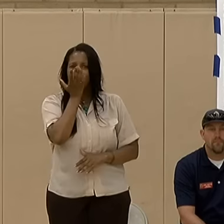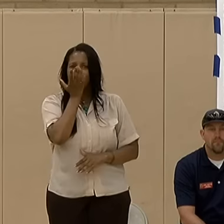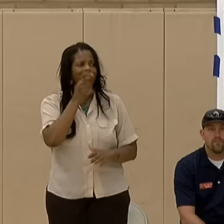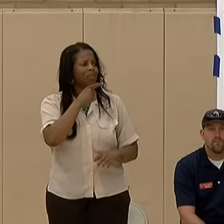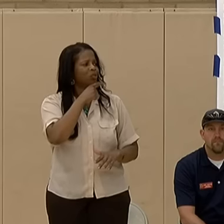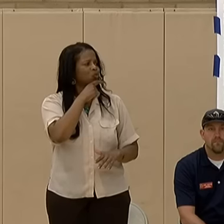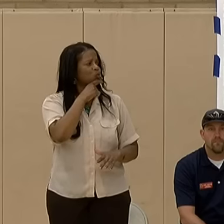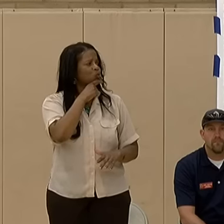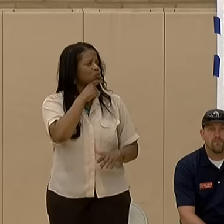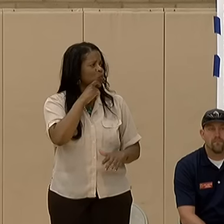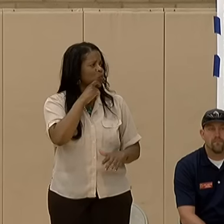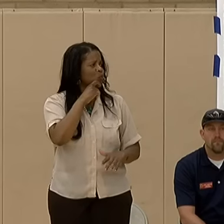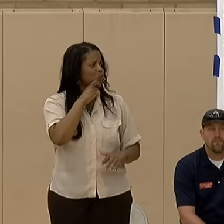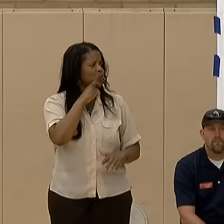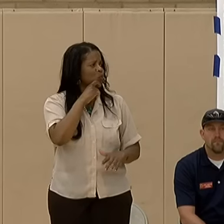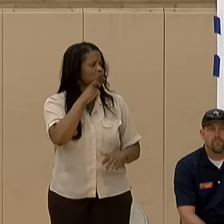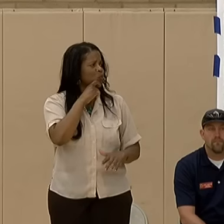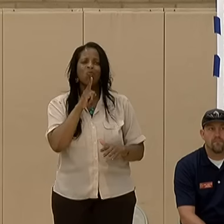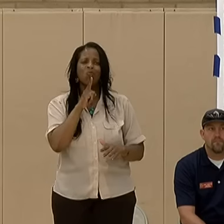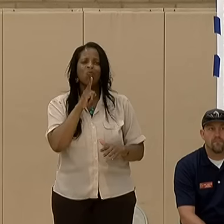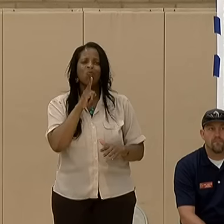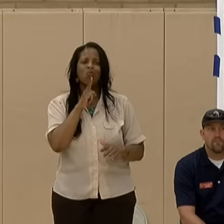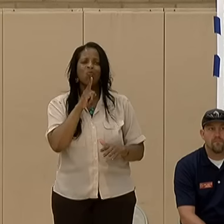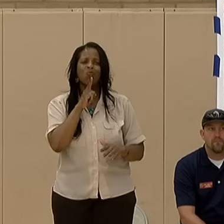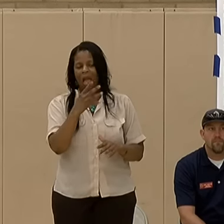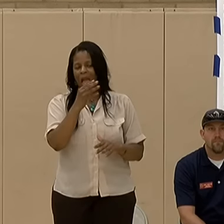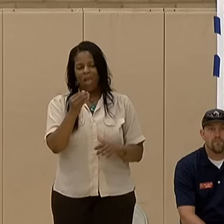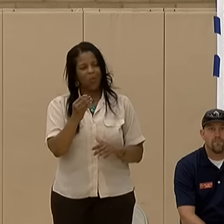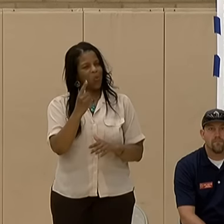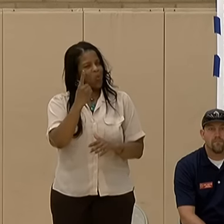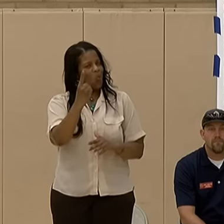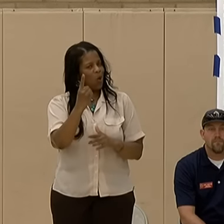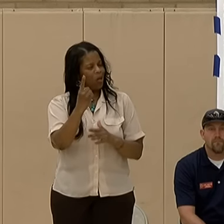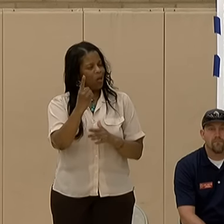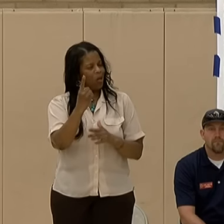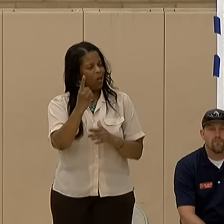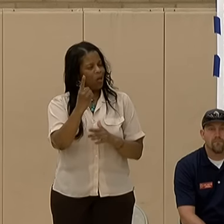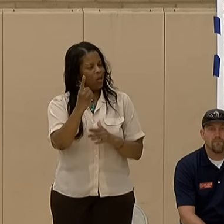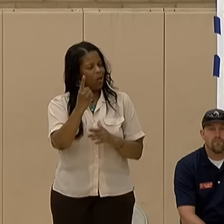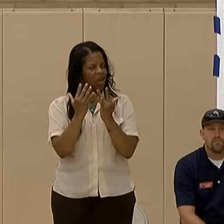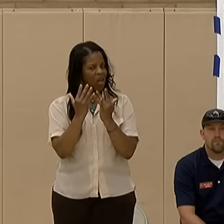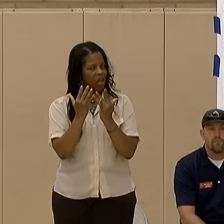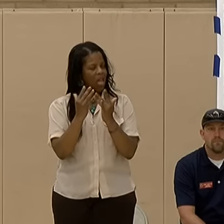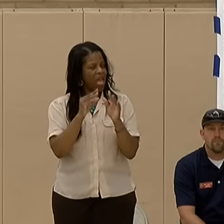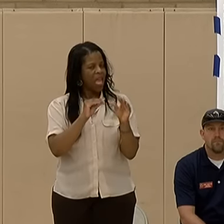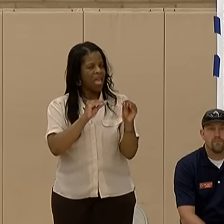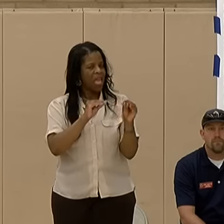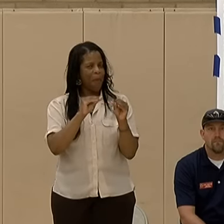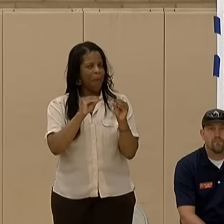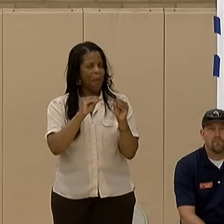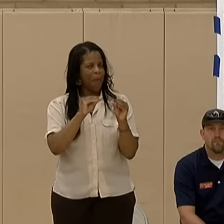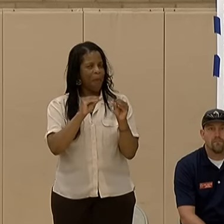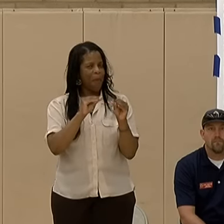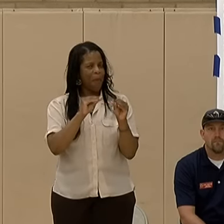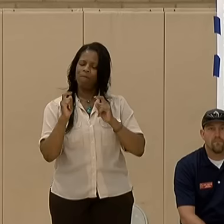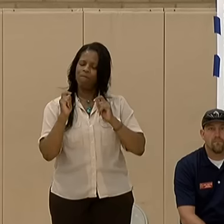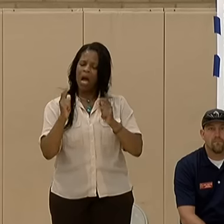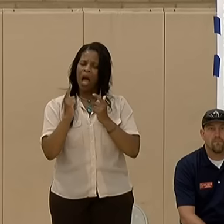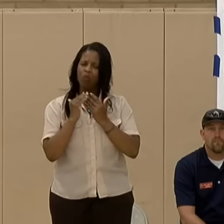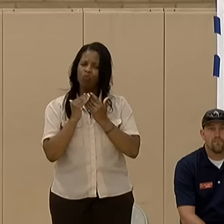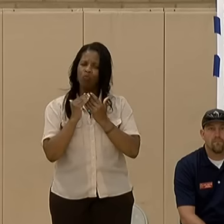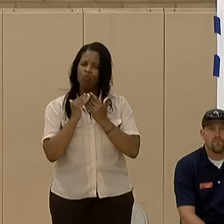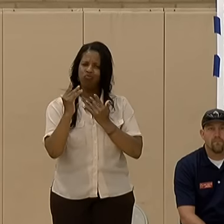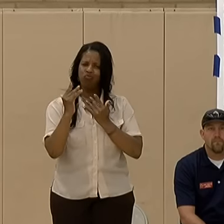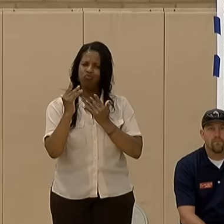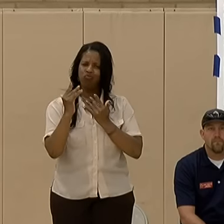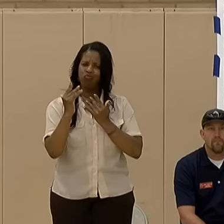dry, and we had a spark. And this fire moved extremely fast. For those of